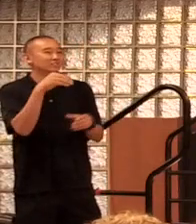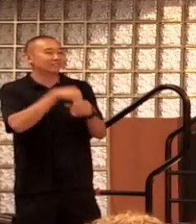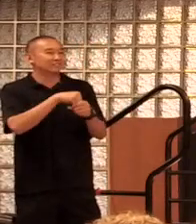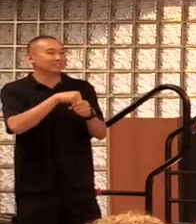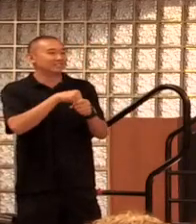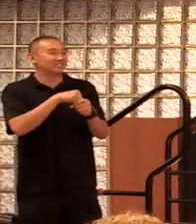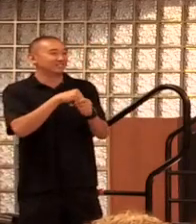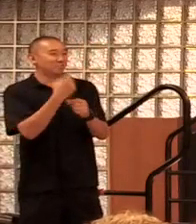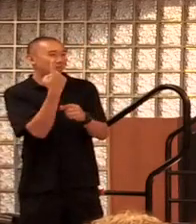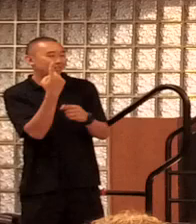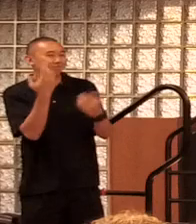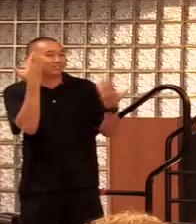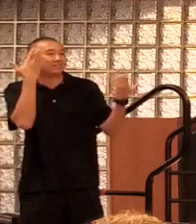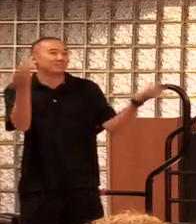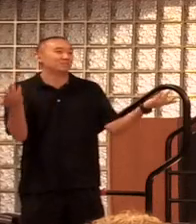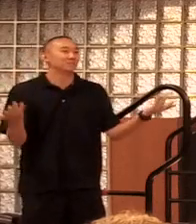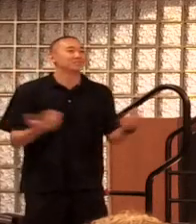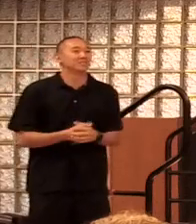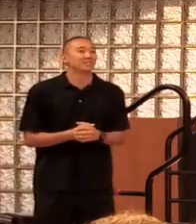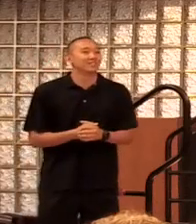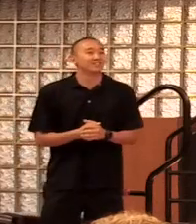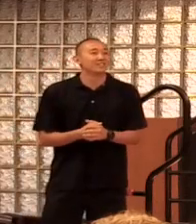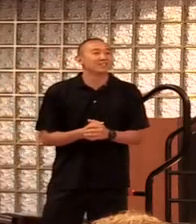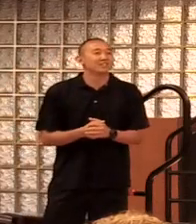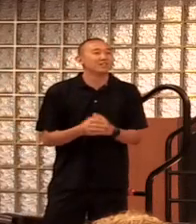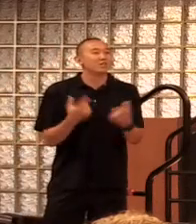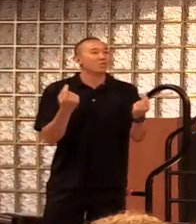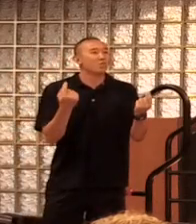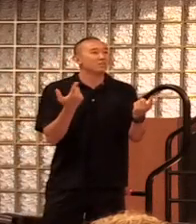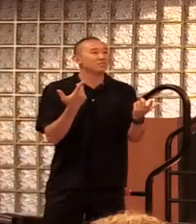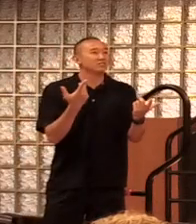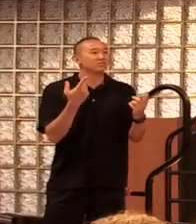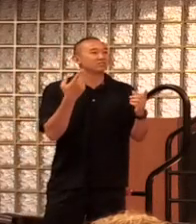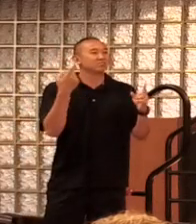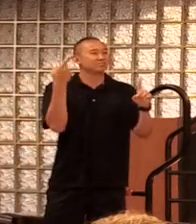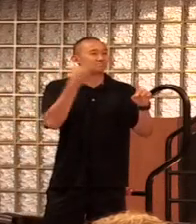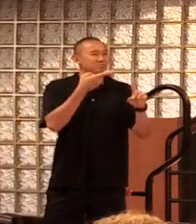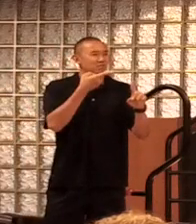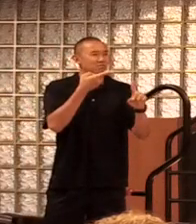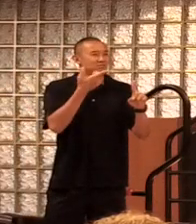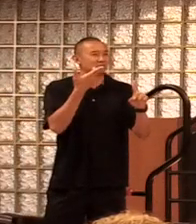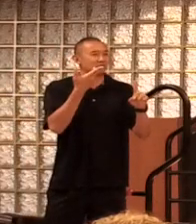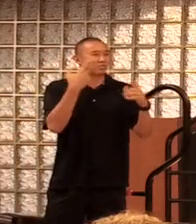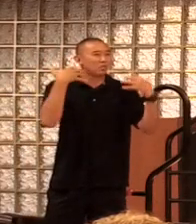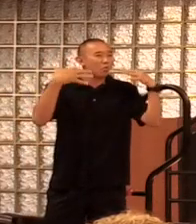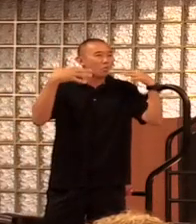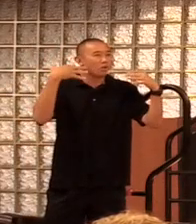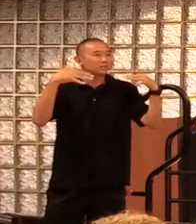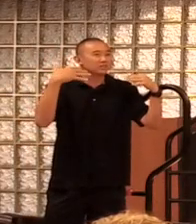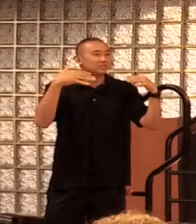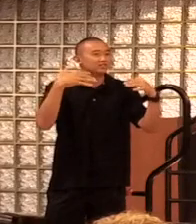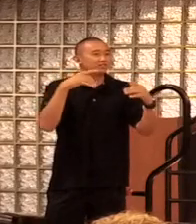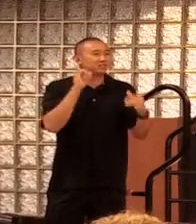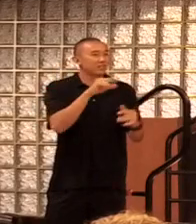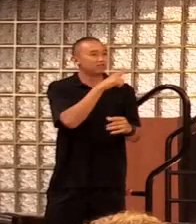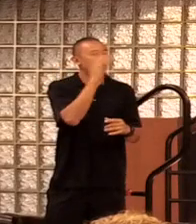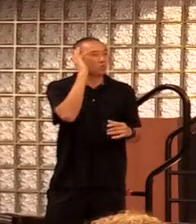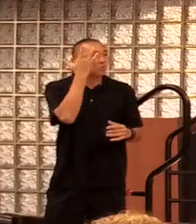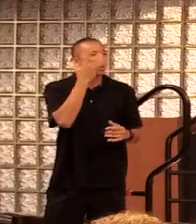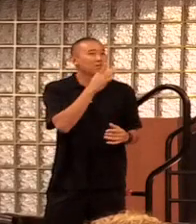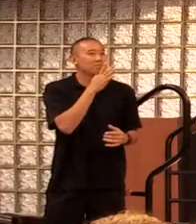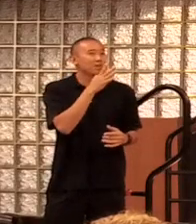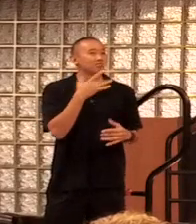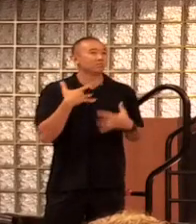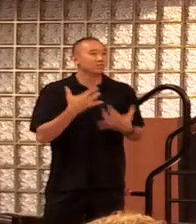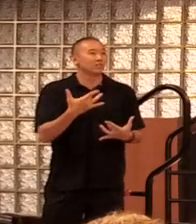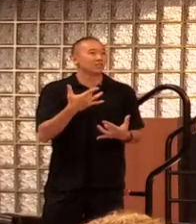Question in one. Okay, so What is the specific noise that you